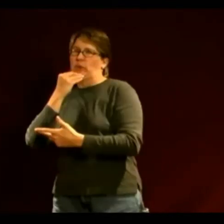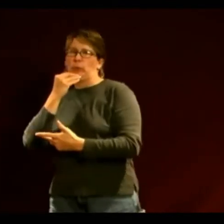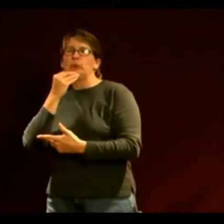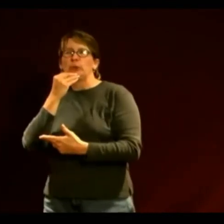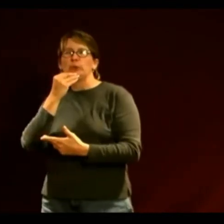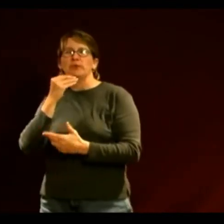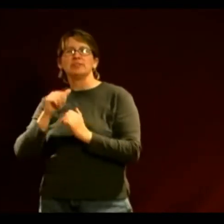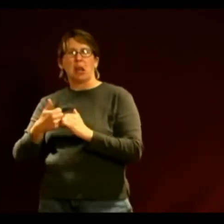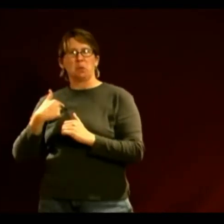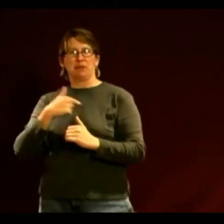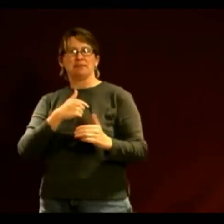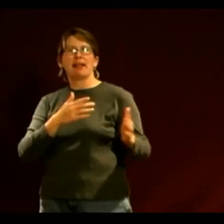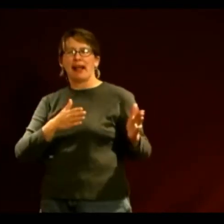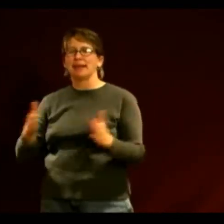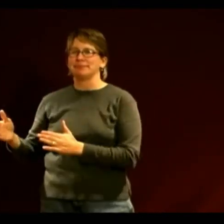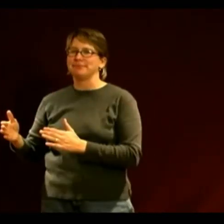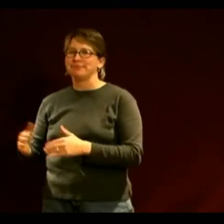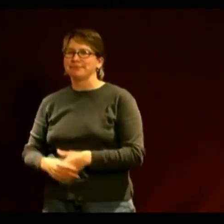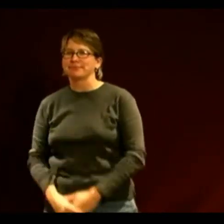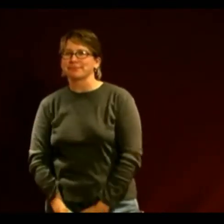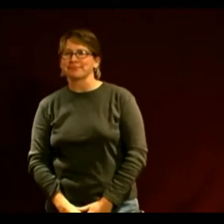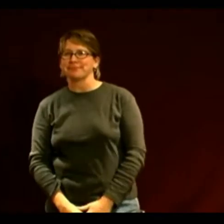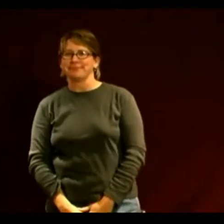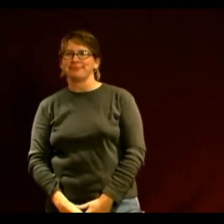BWCA has tons of outfitters to choose from. You can also check them